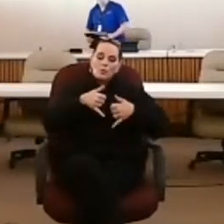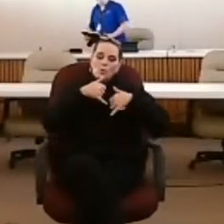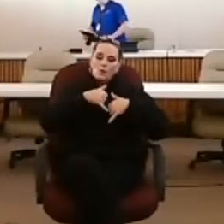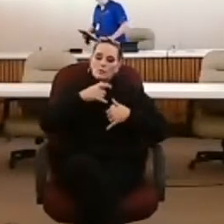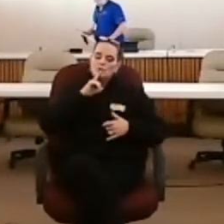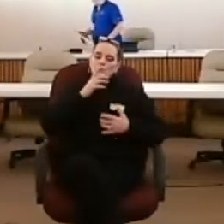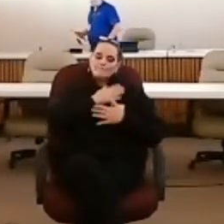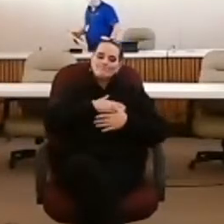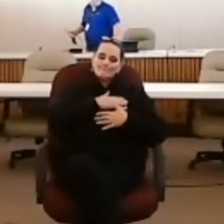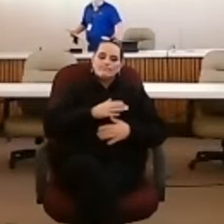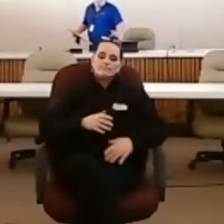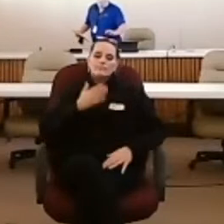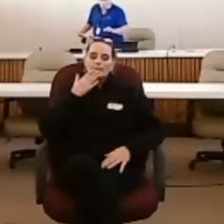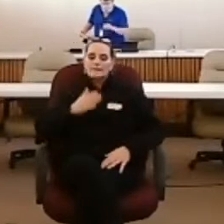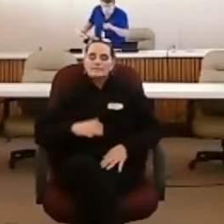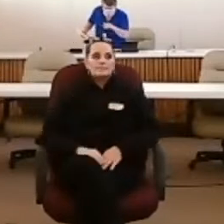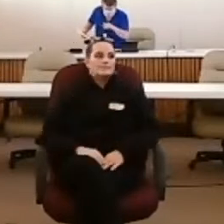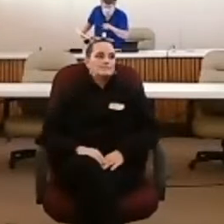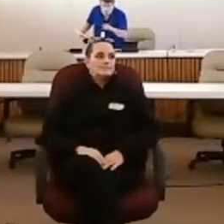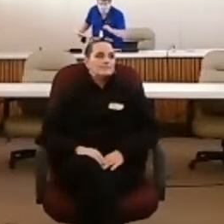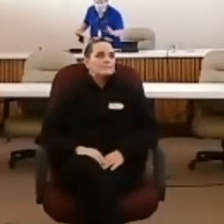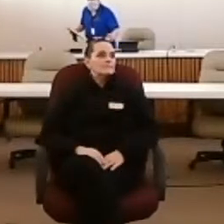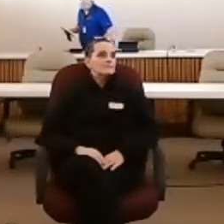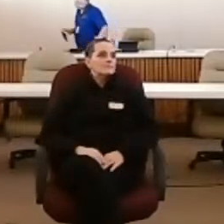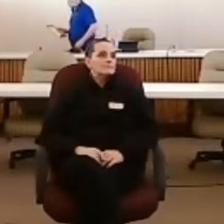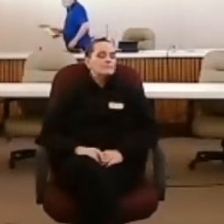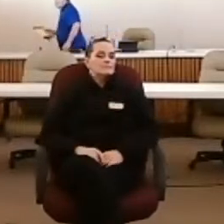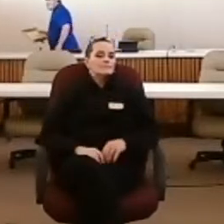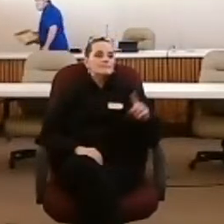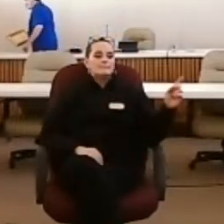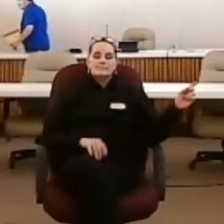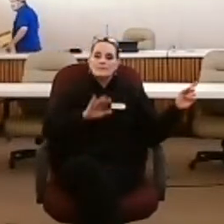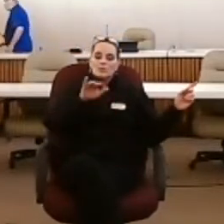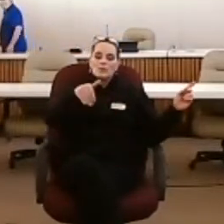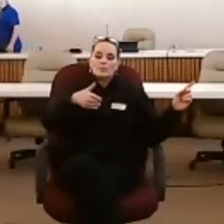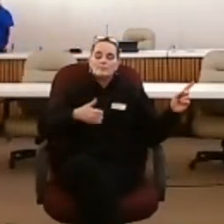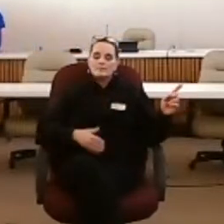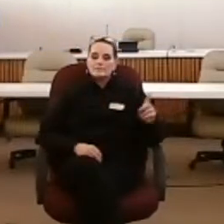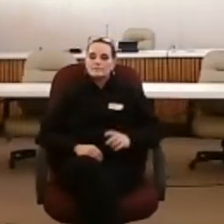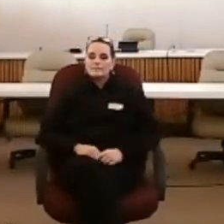appreciated. Thank you. You're Thank you. welcome. Congratulations.